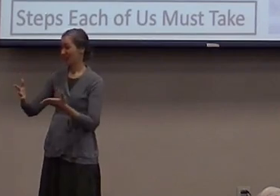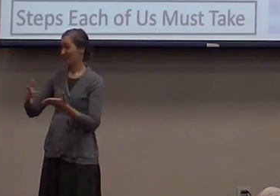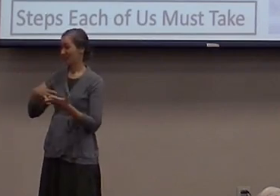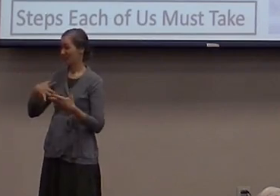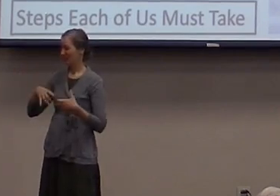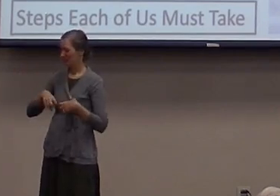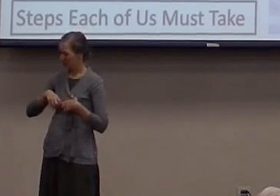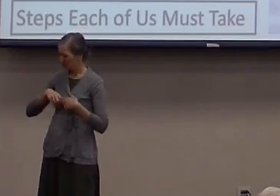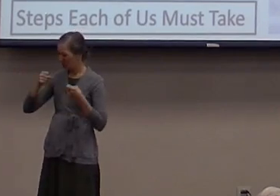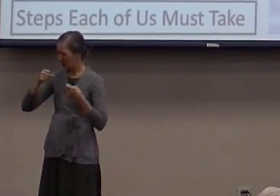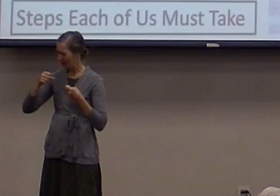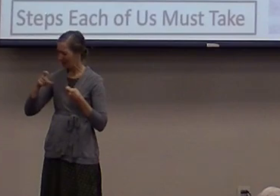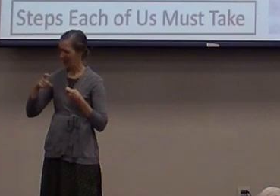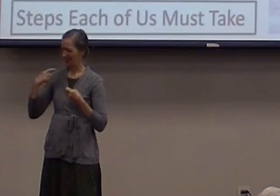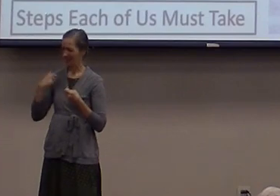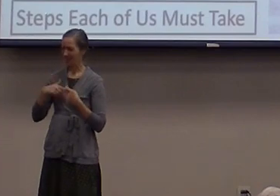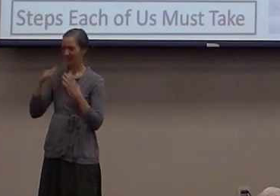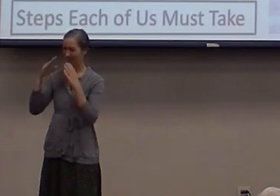They need us to smile.